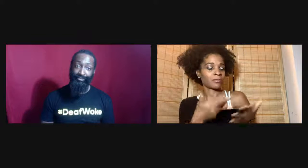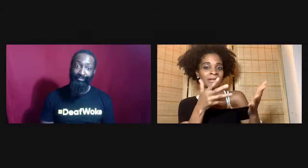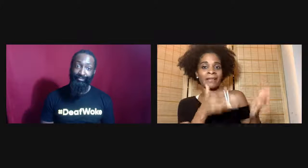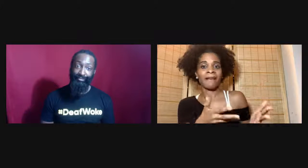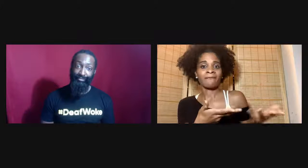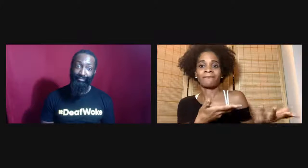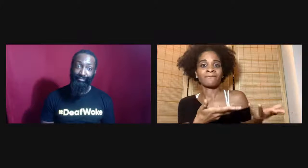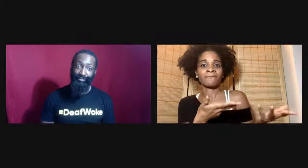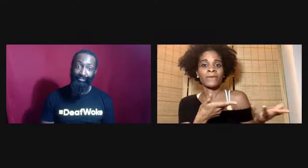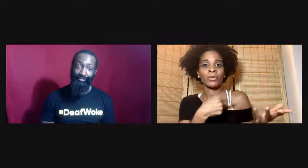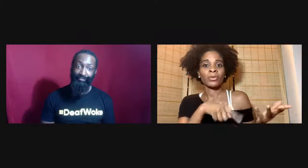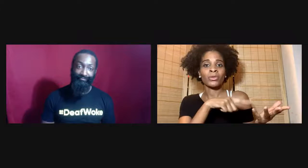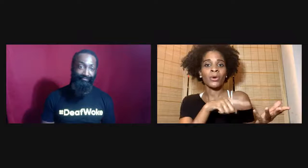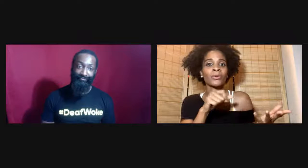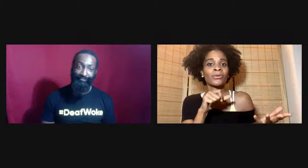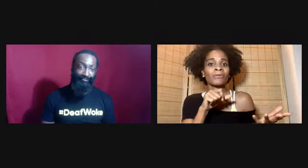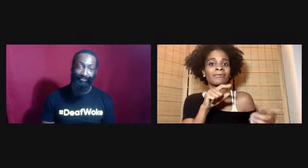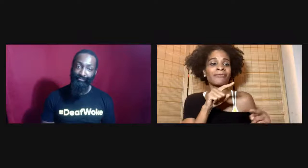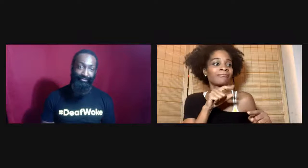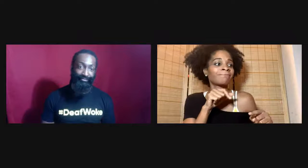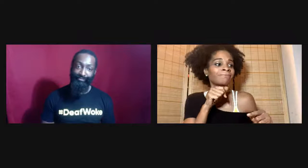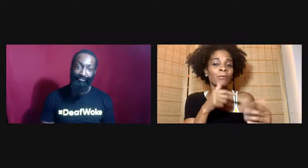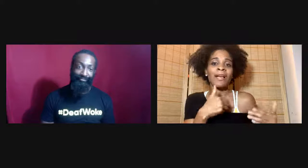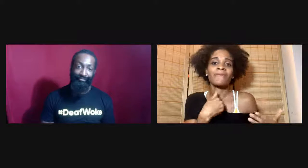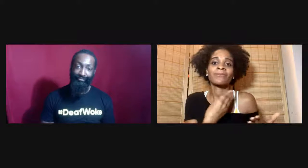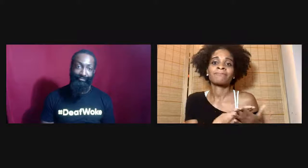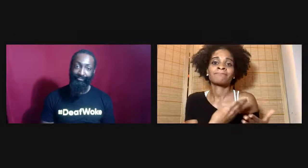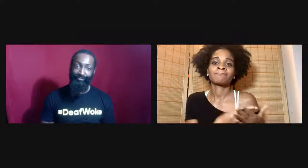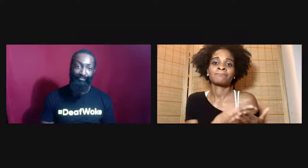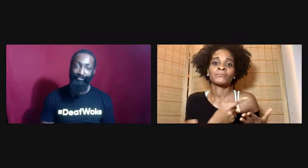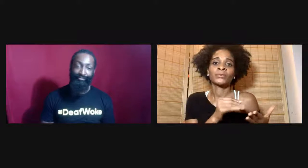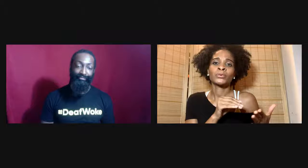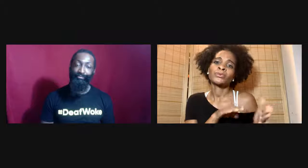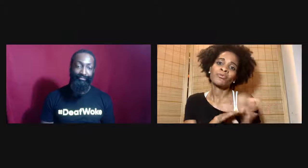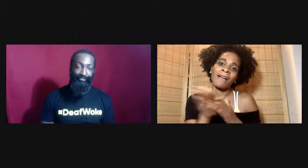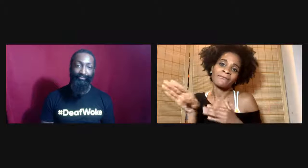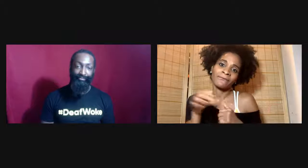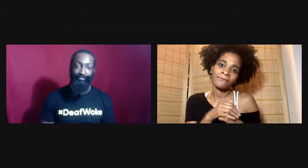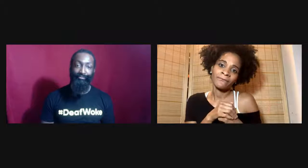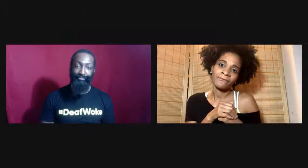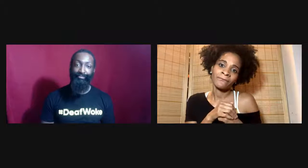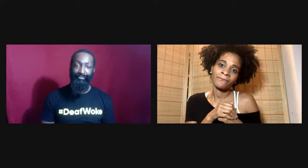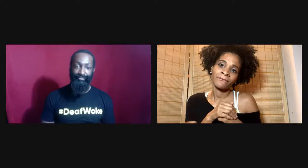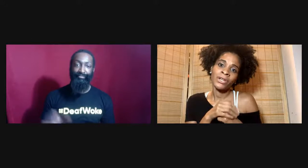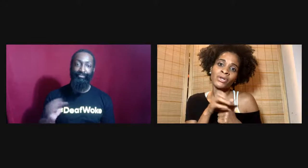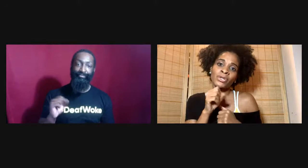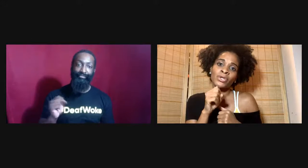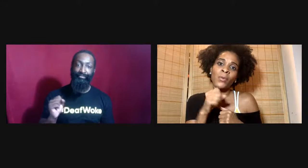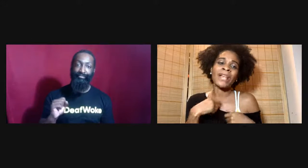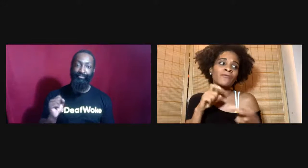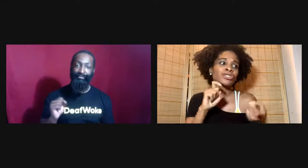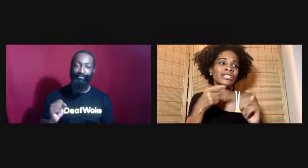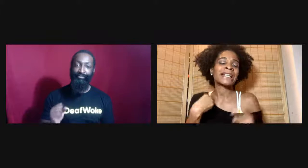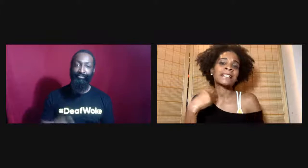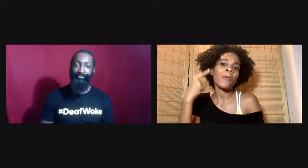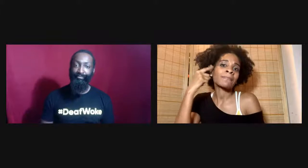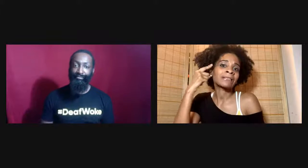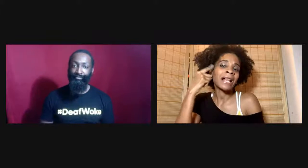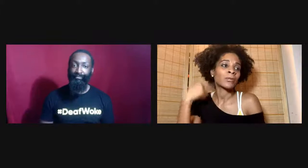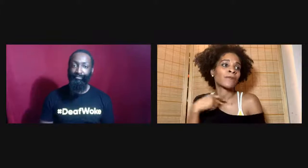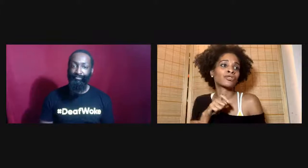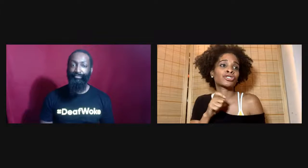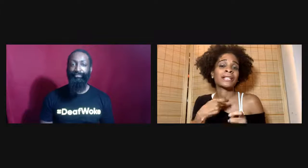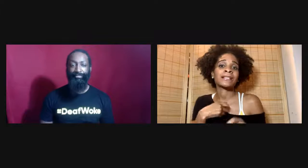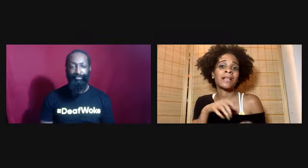I want to build wealth, generational wealth. And, you know, I want to be able to